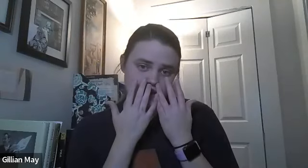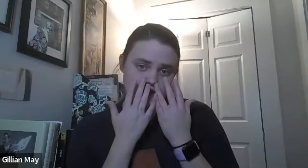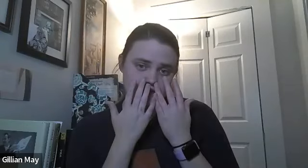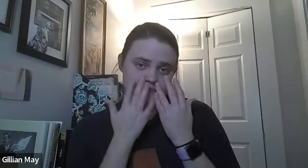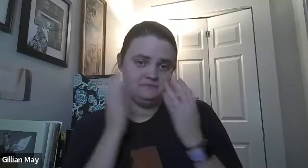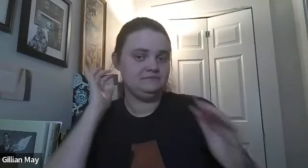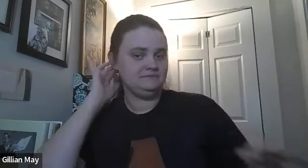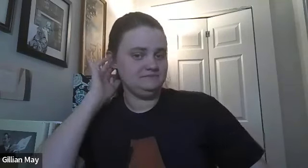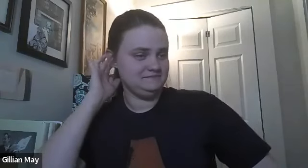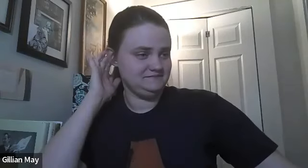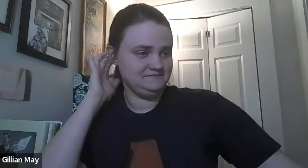Sad.